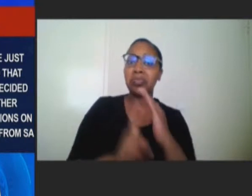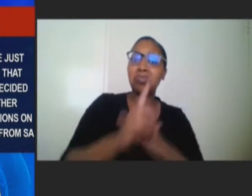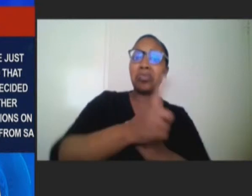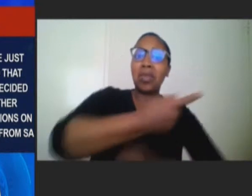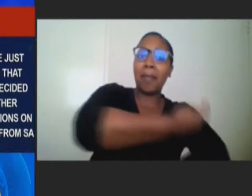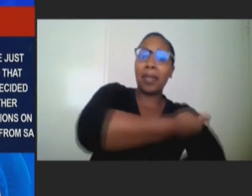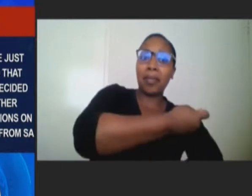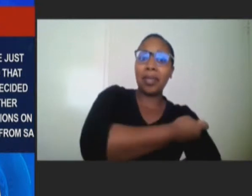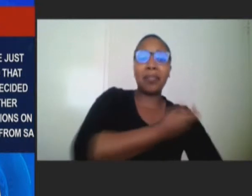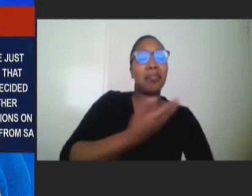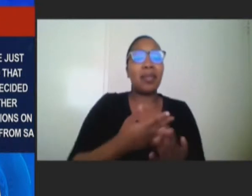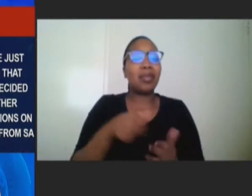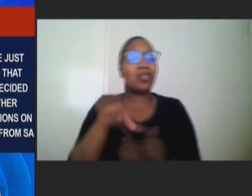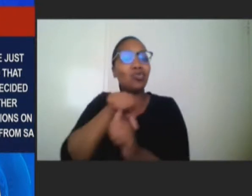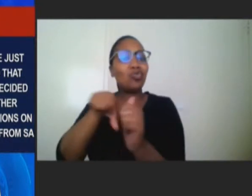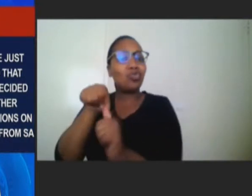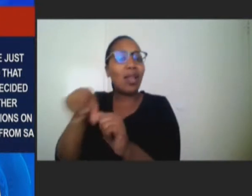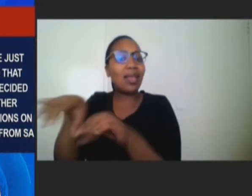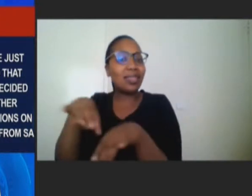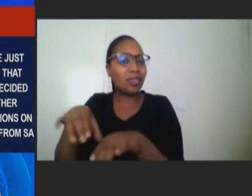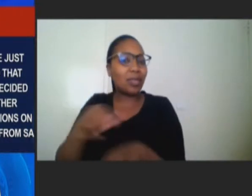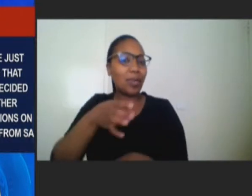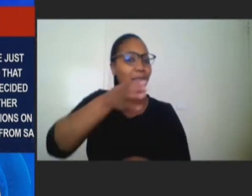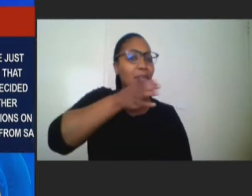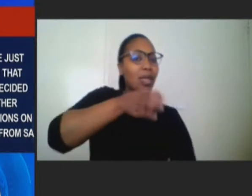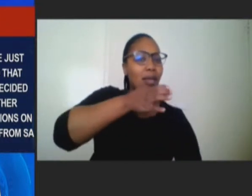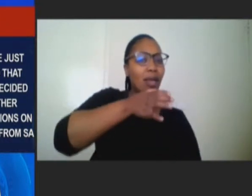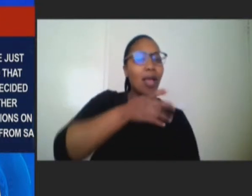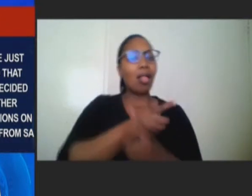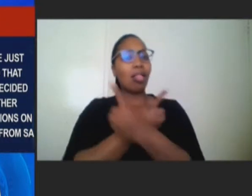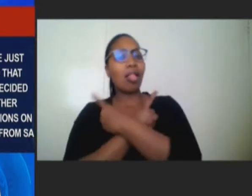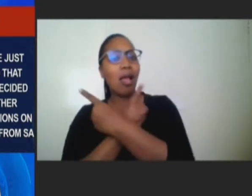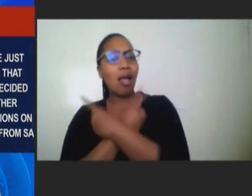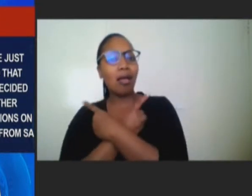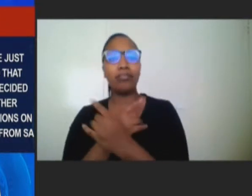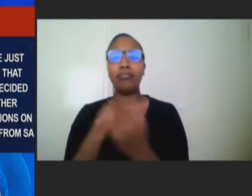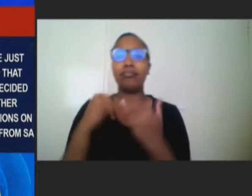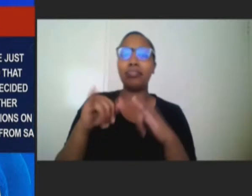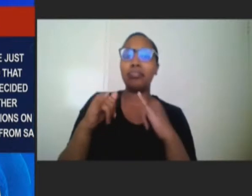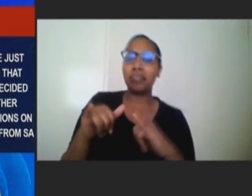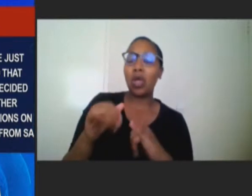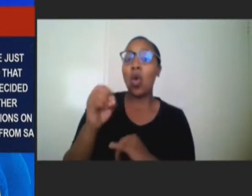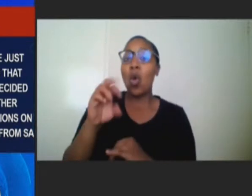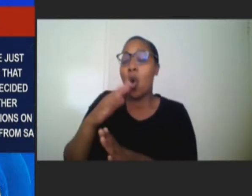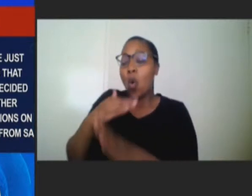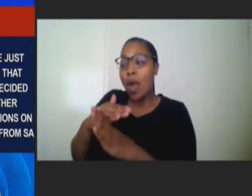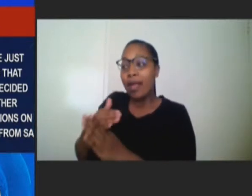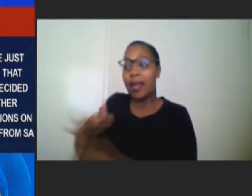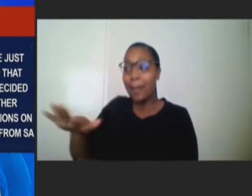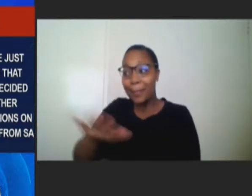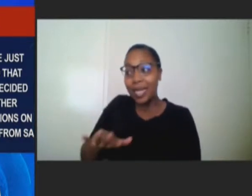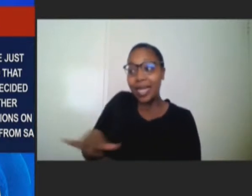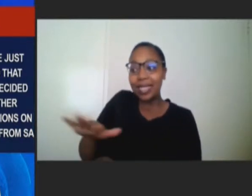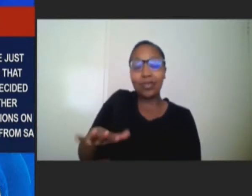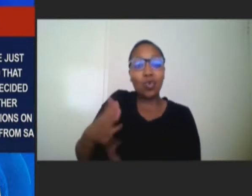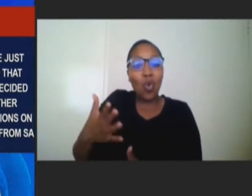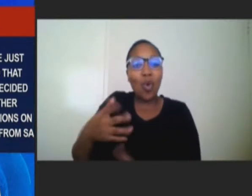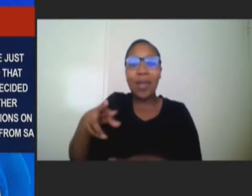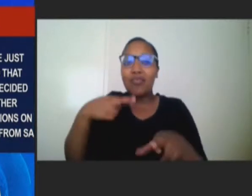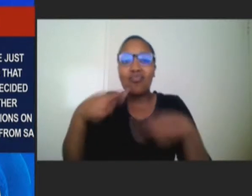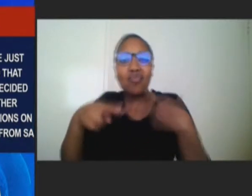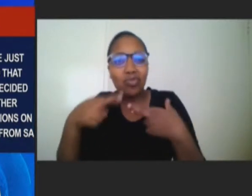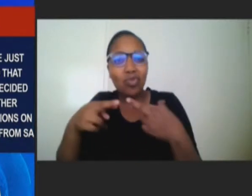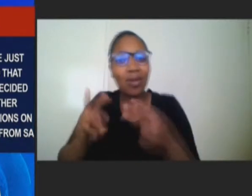on. So that include workplaces. So the team will come with firm proposals, which will